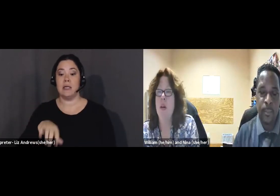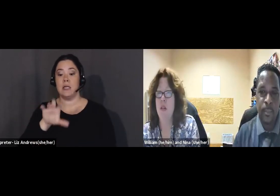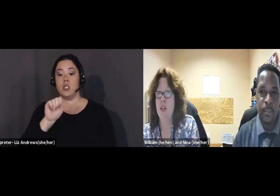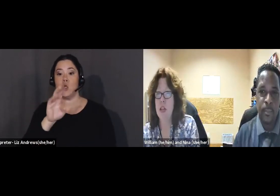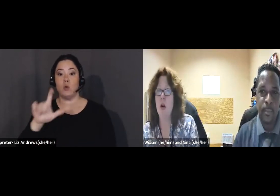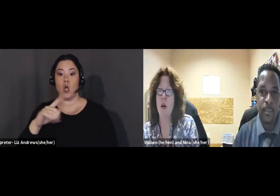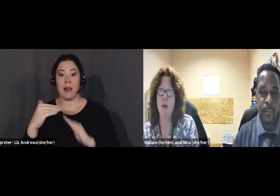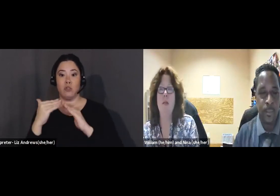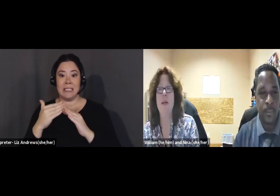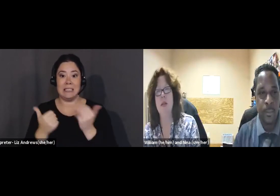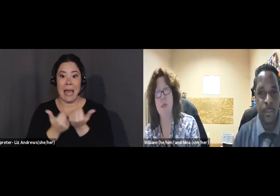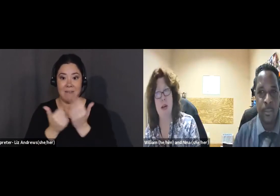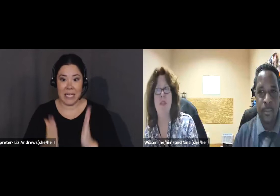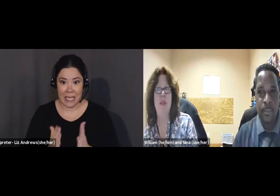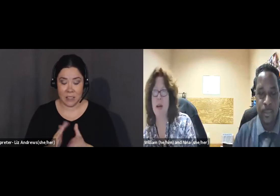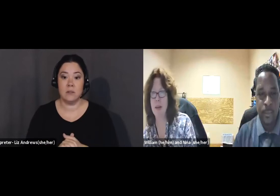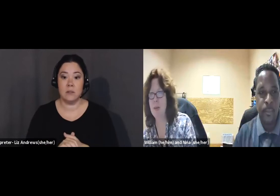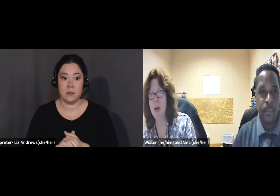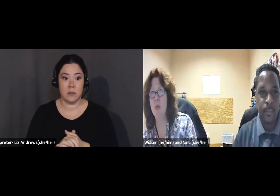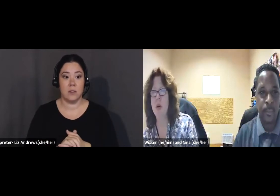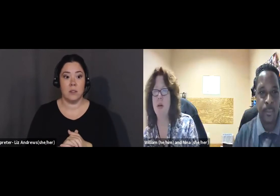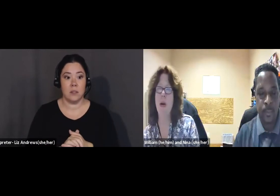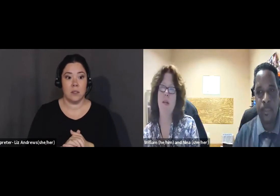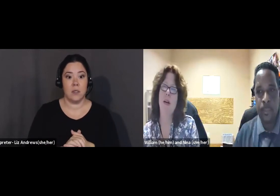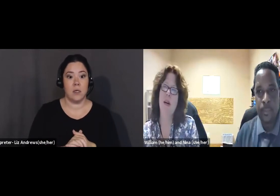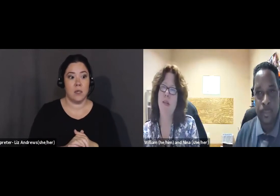advocate. She, her, and sometimes